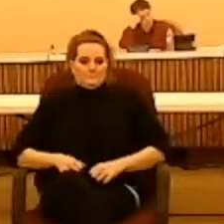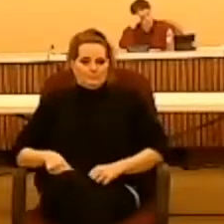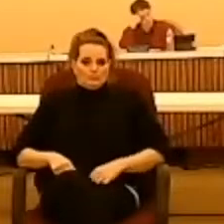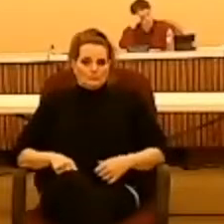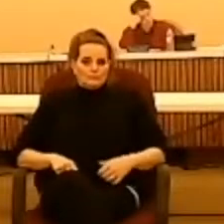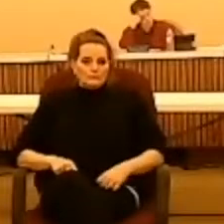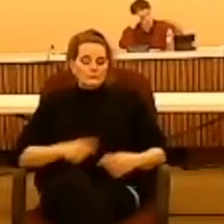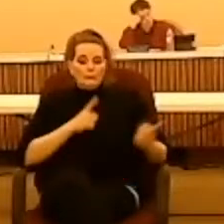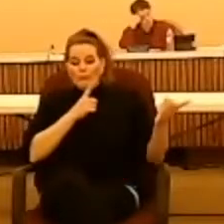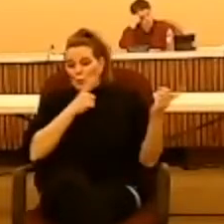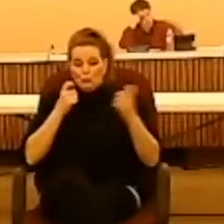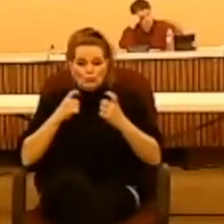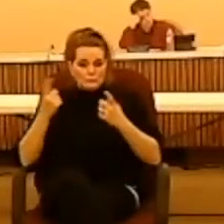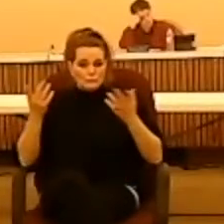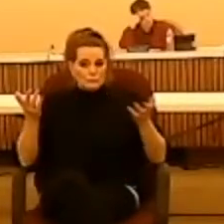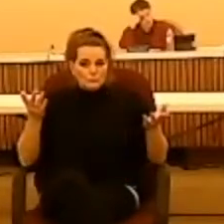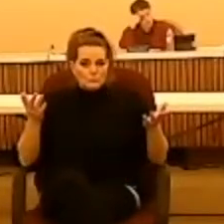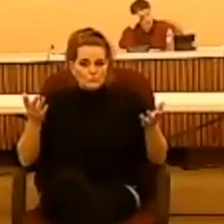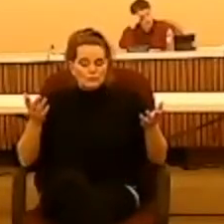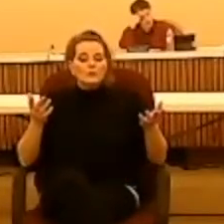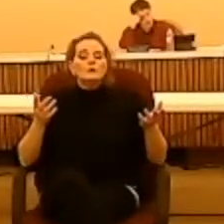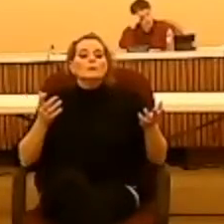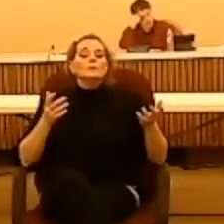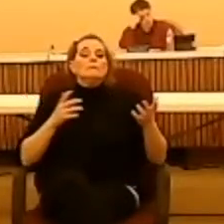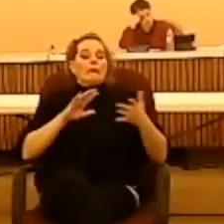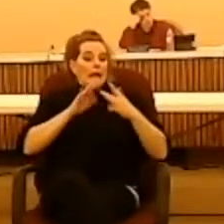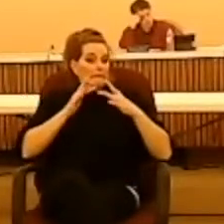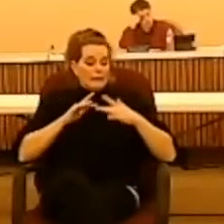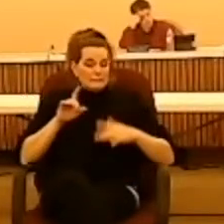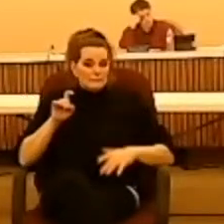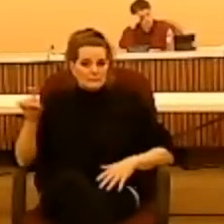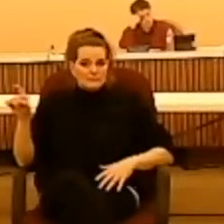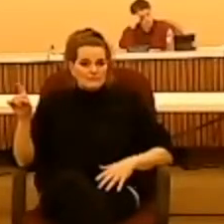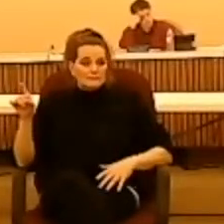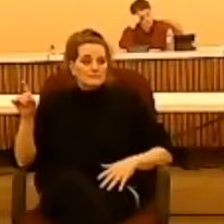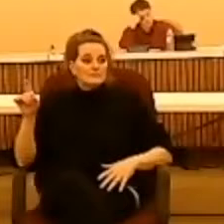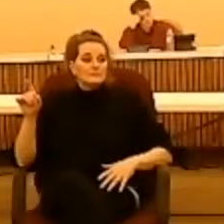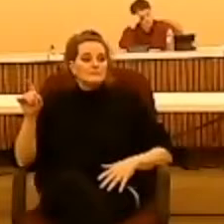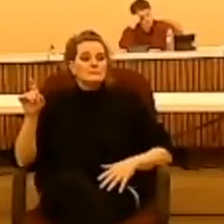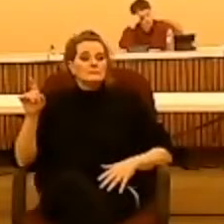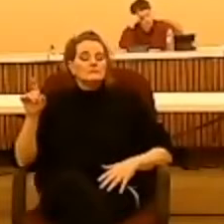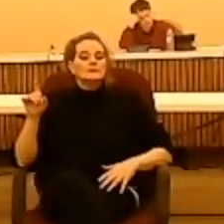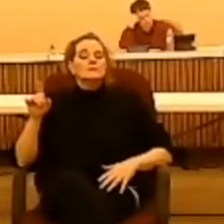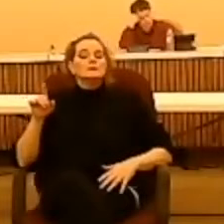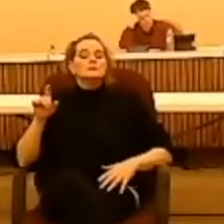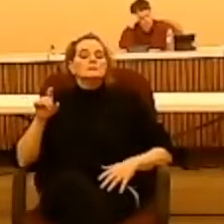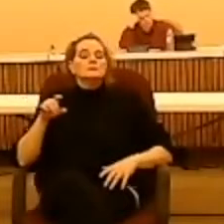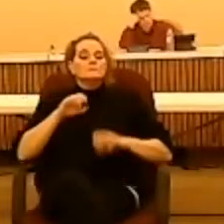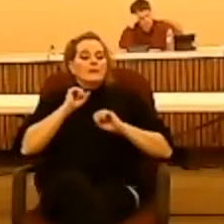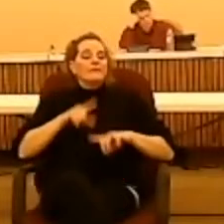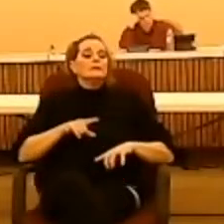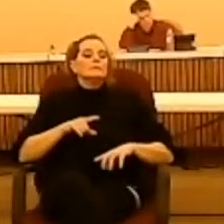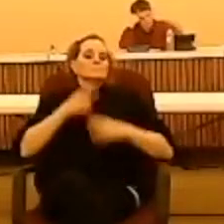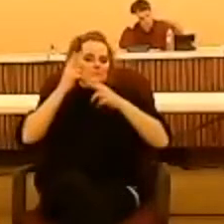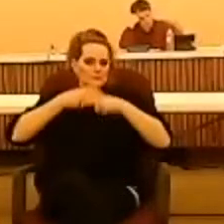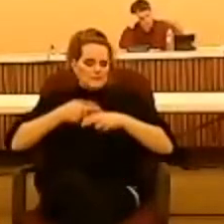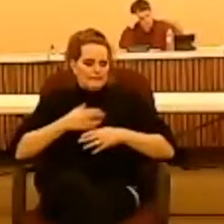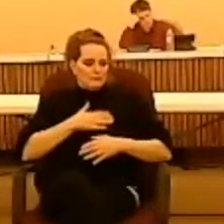questions? Anything online? Hearing none, please call the